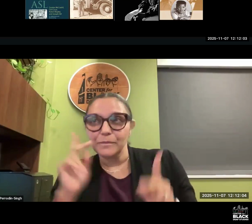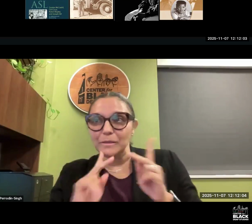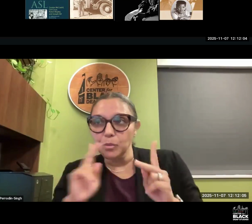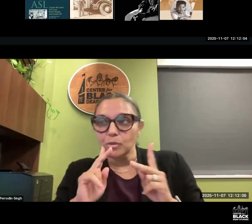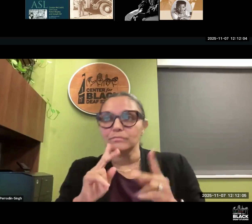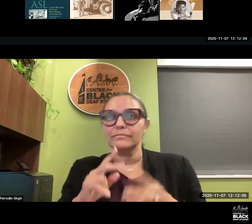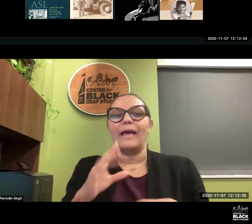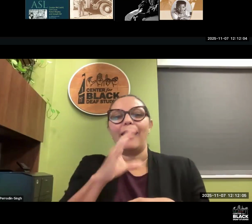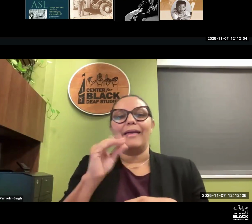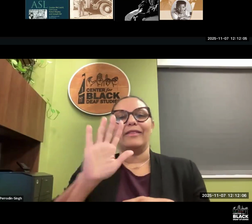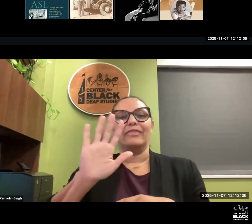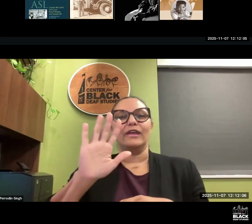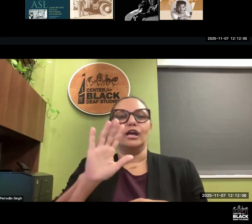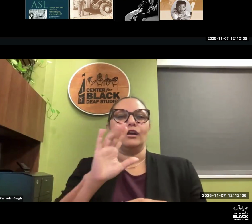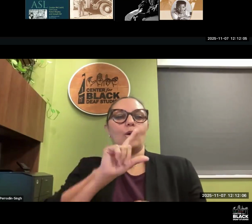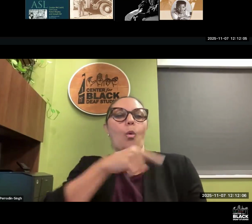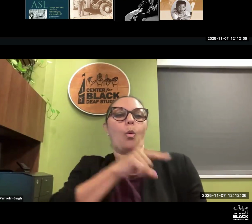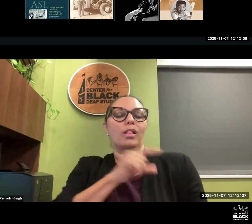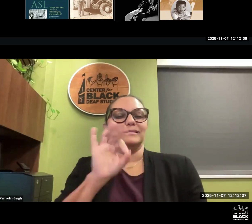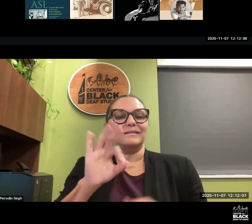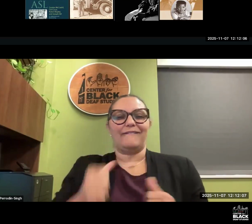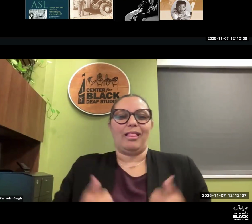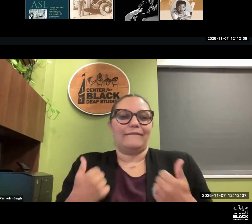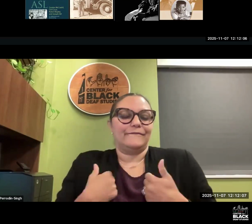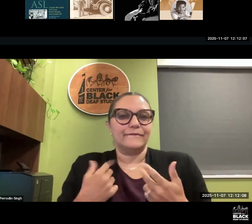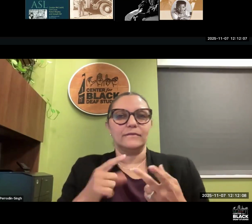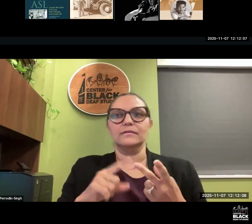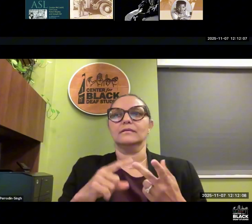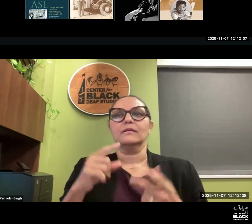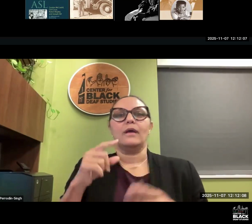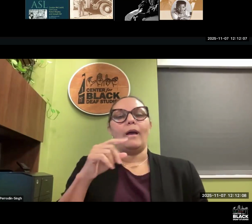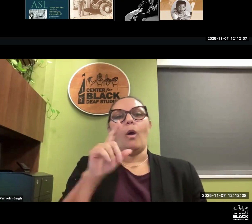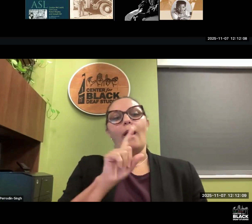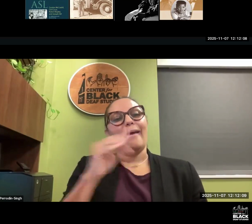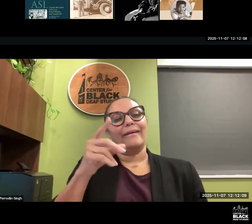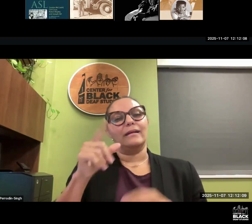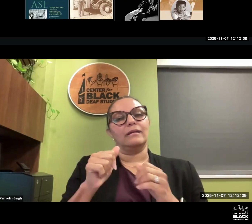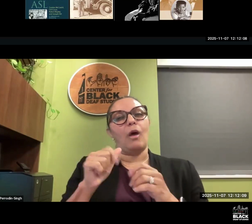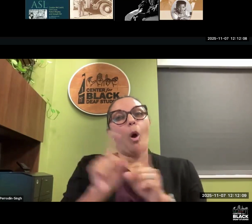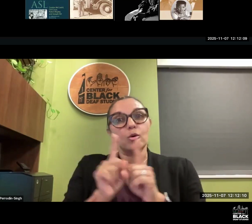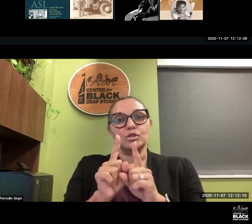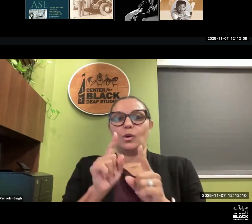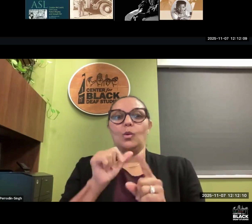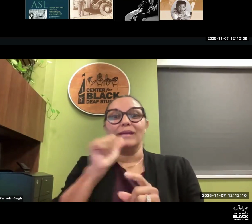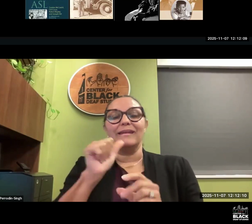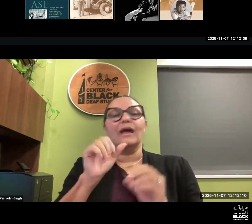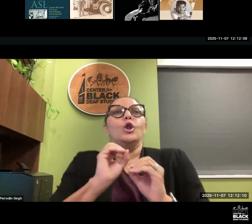enough research on the experience of Black deaf people in their quality of life.